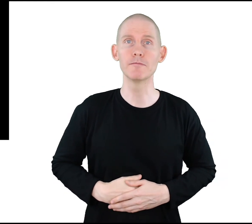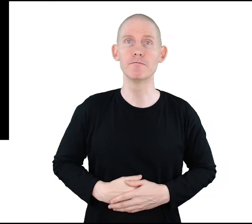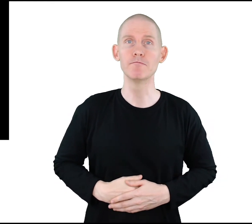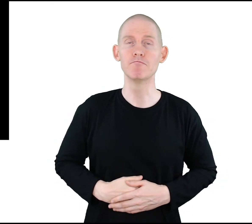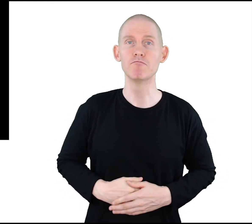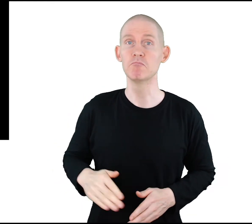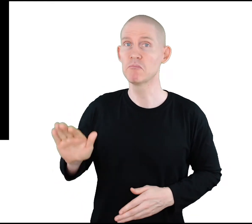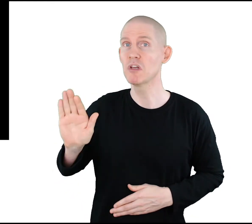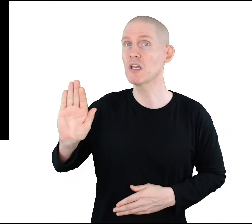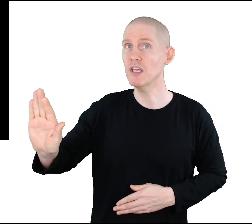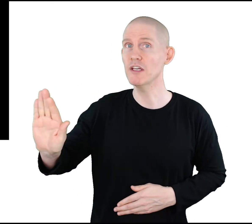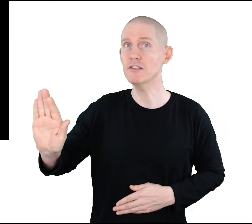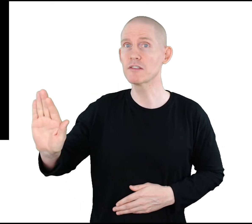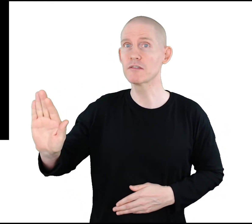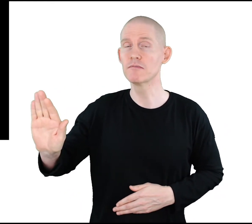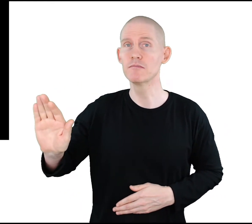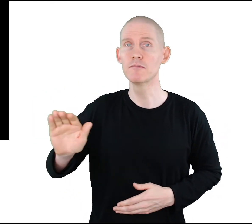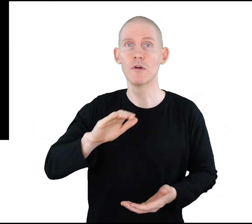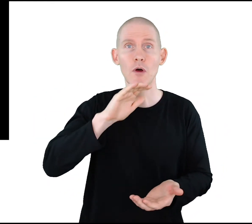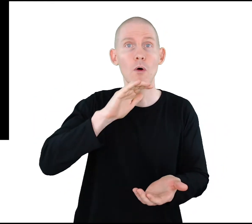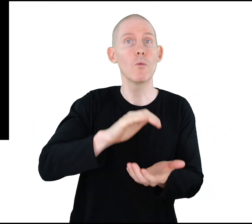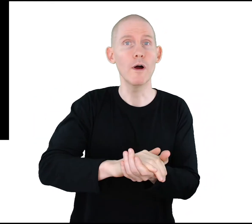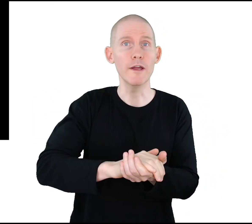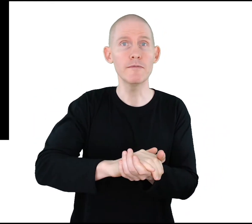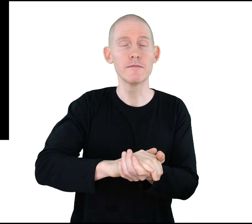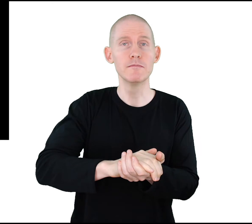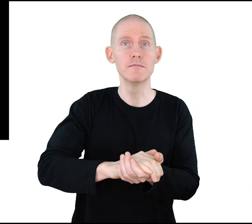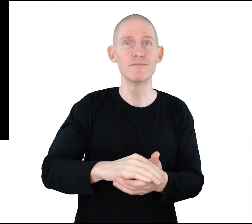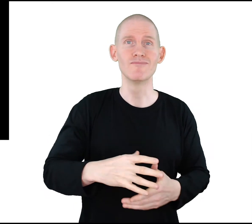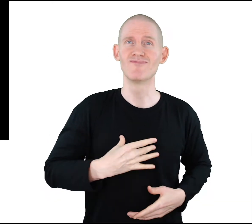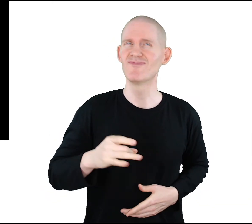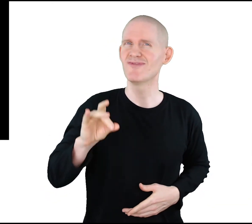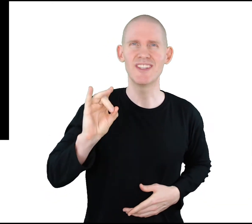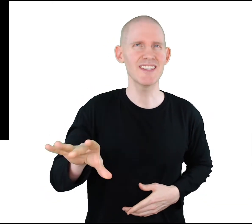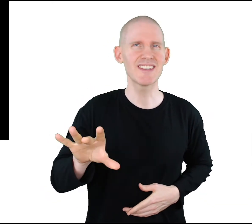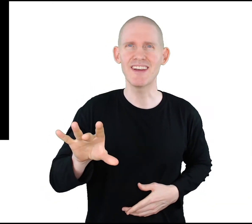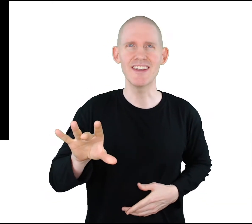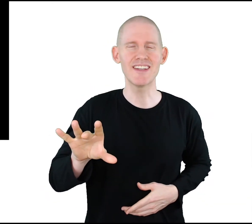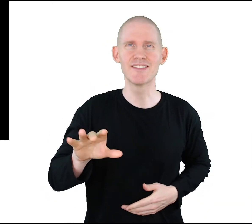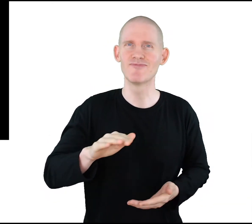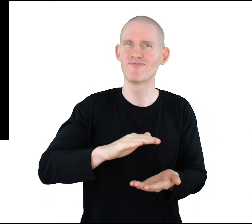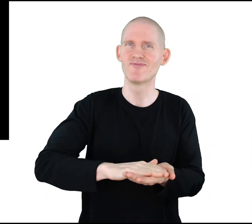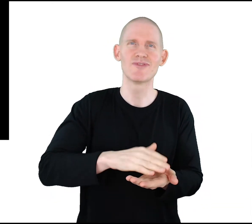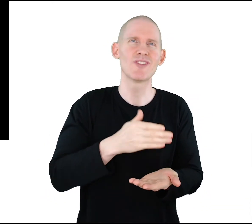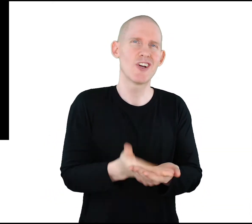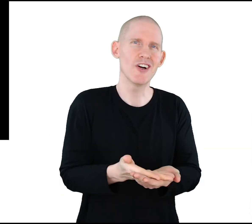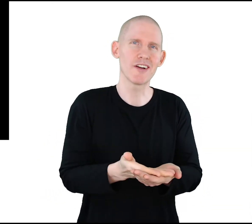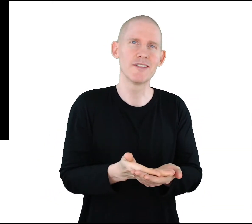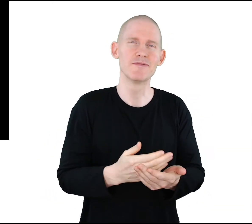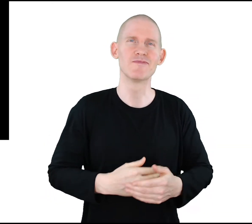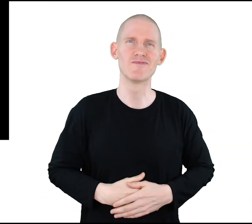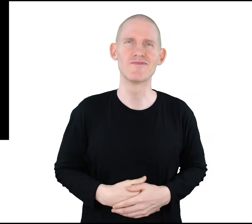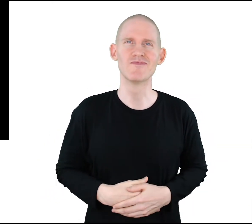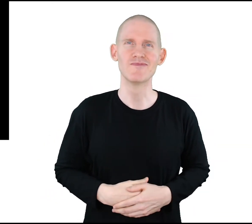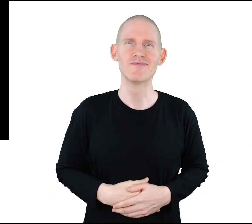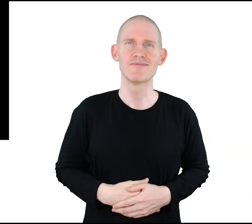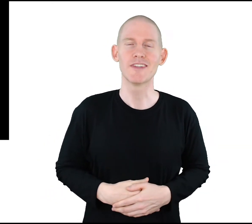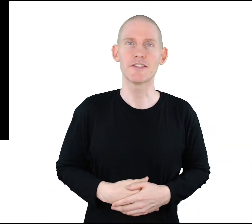His wife dislike cook. See how